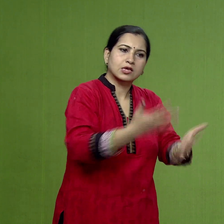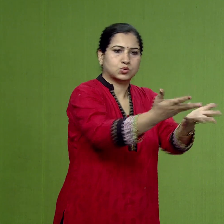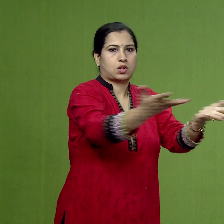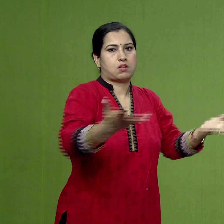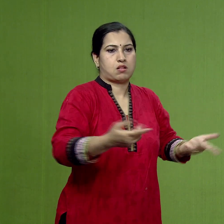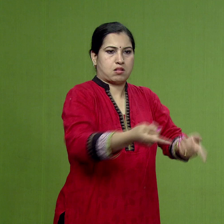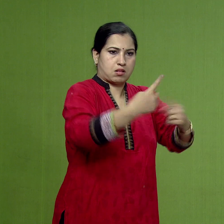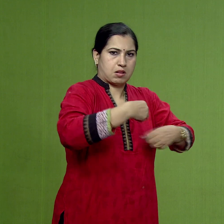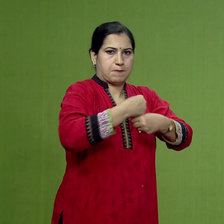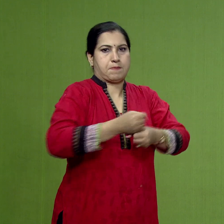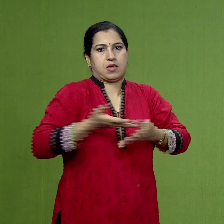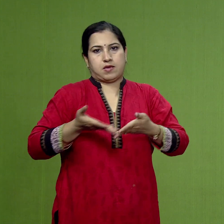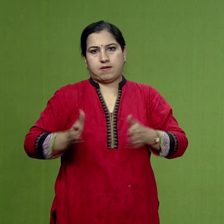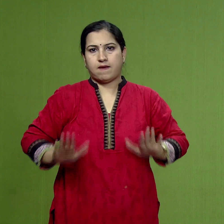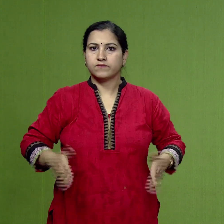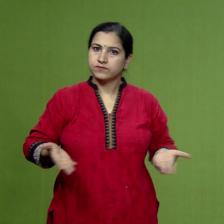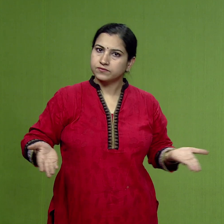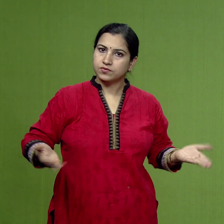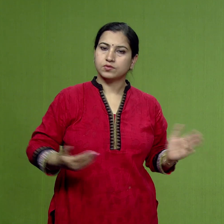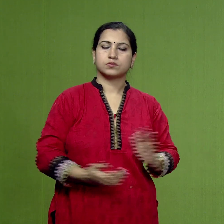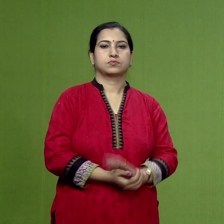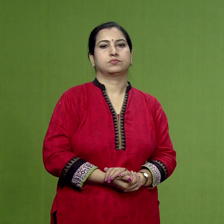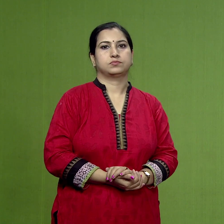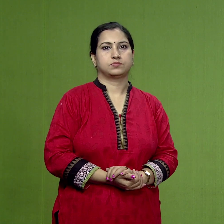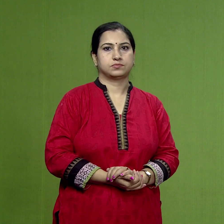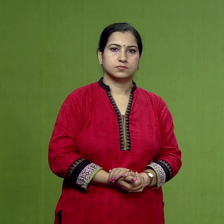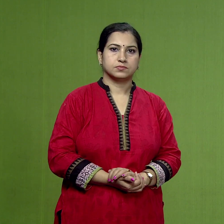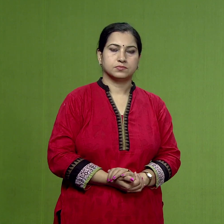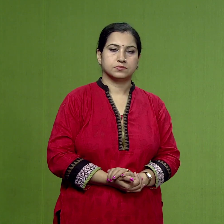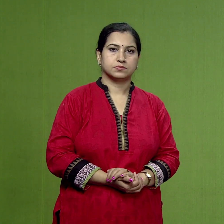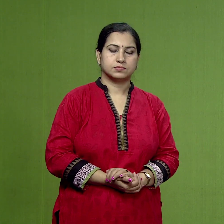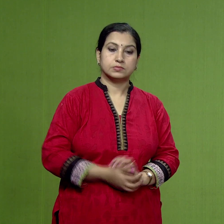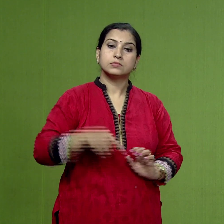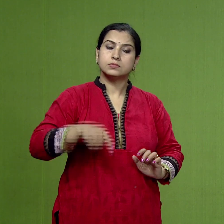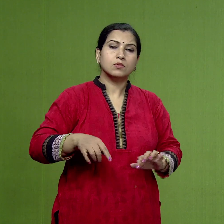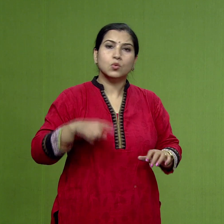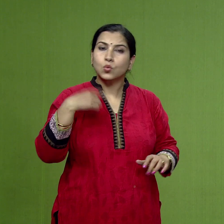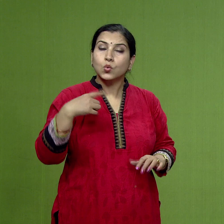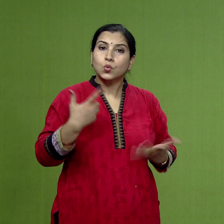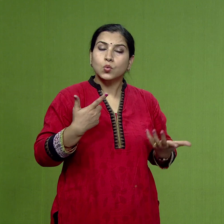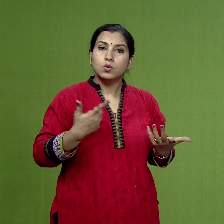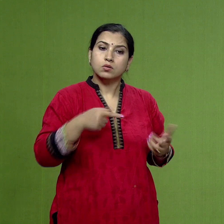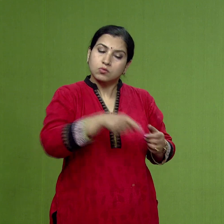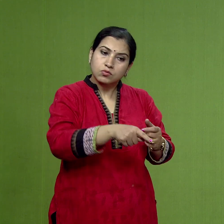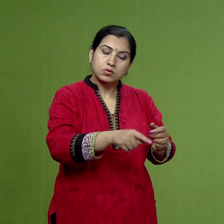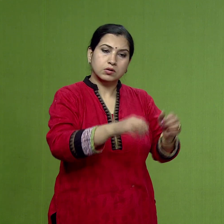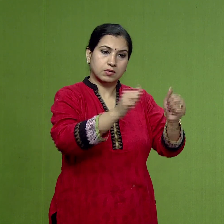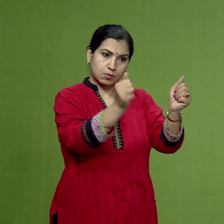It is the people who, with their physical and